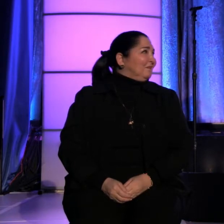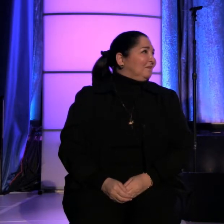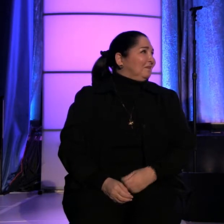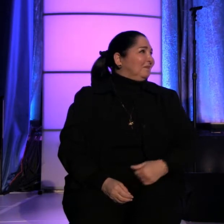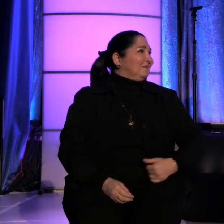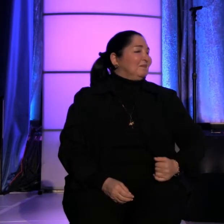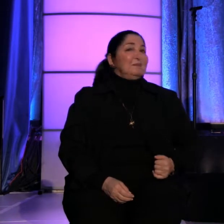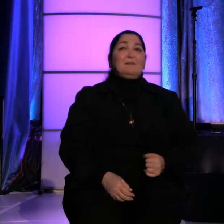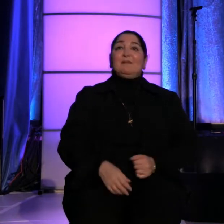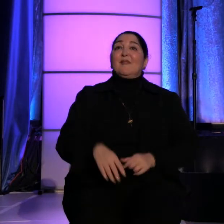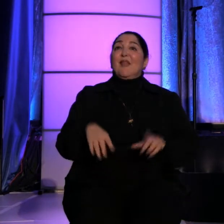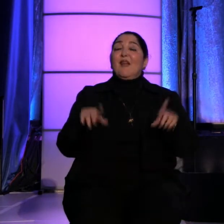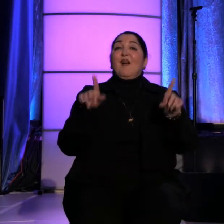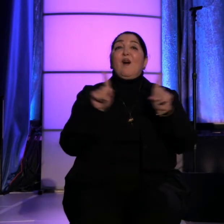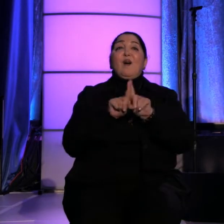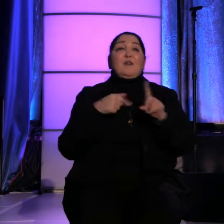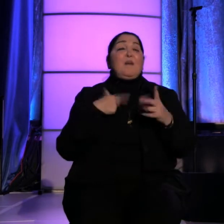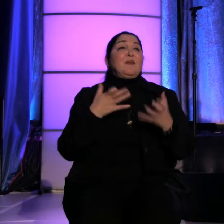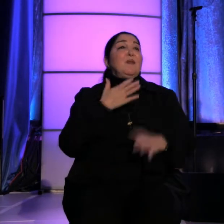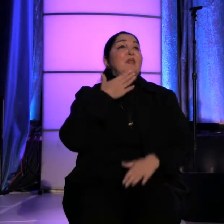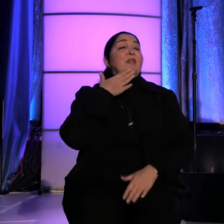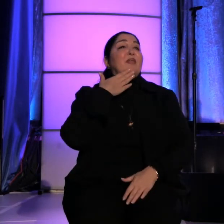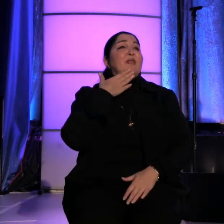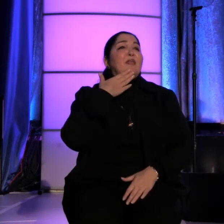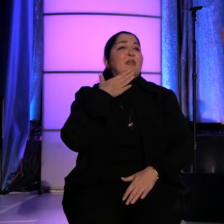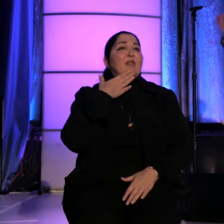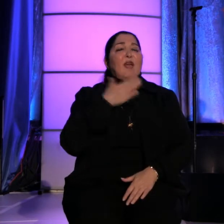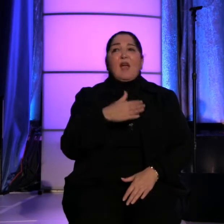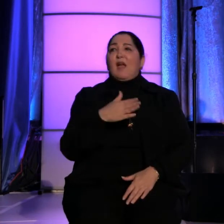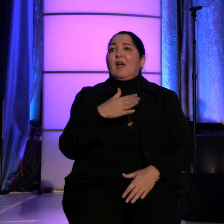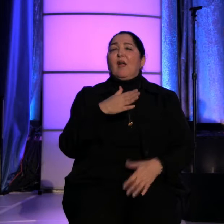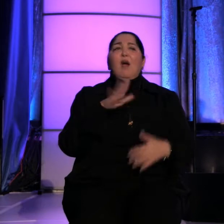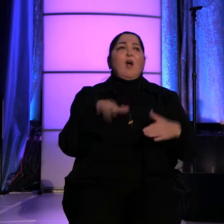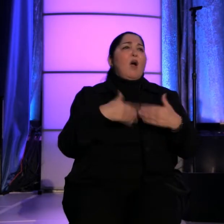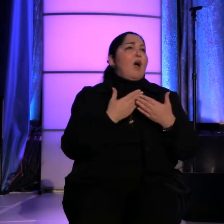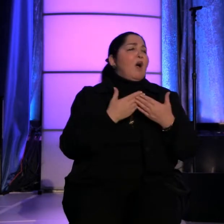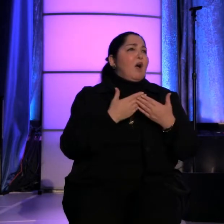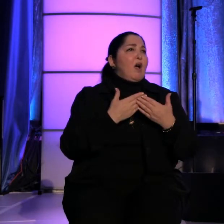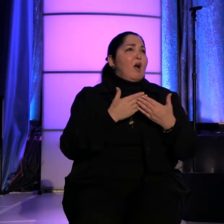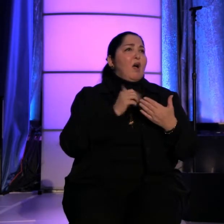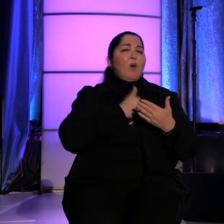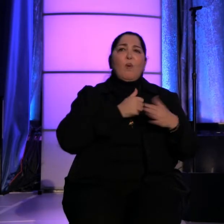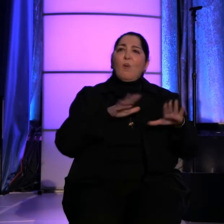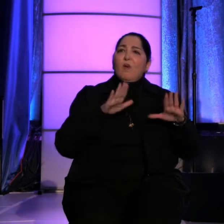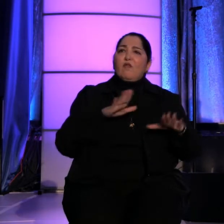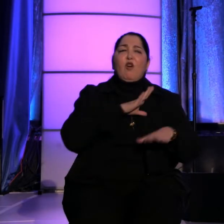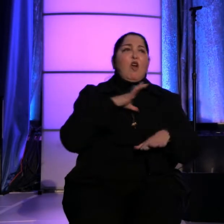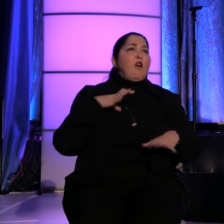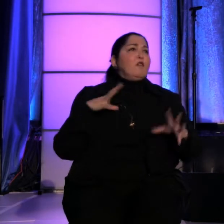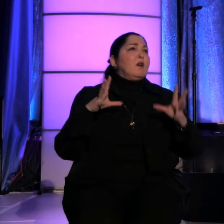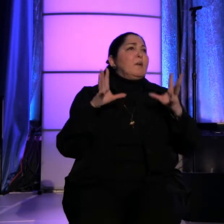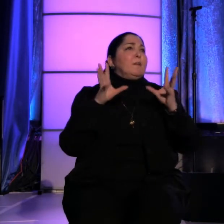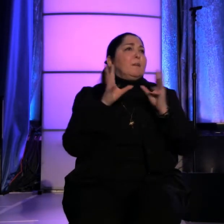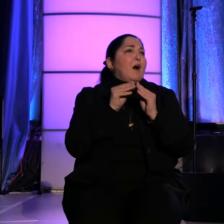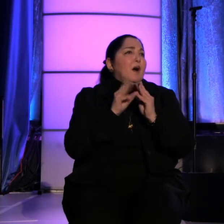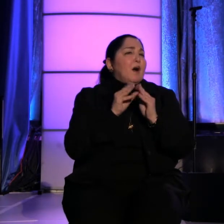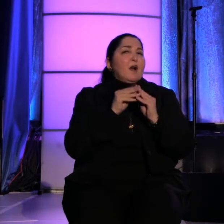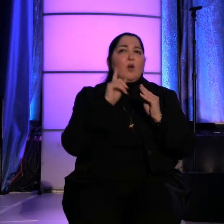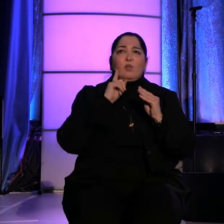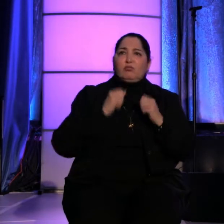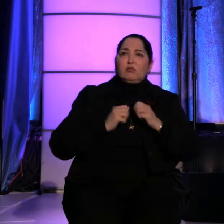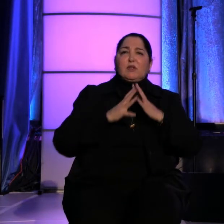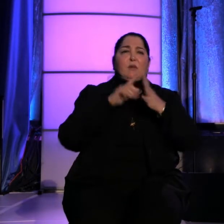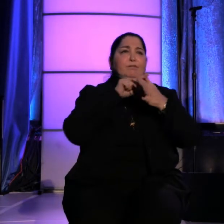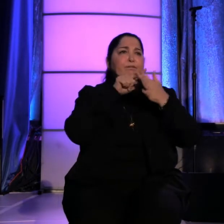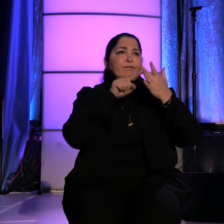I also want to thank the very hard work of our terrific conference committee. They are generous and